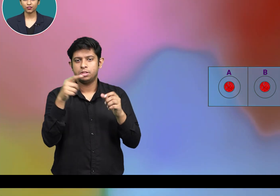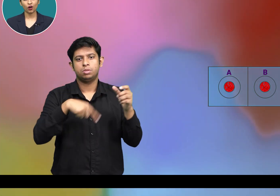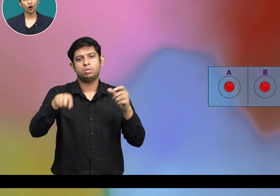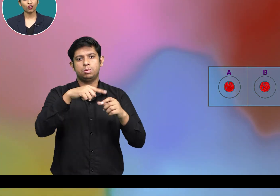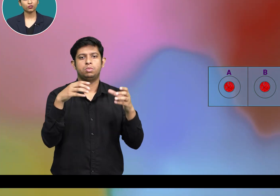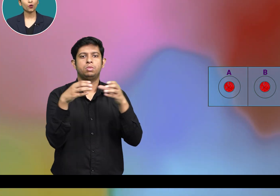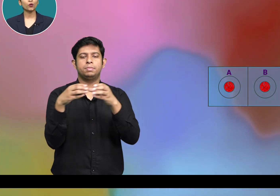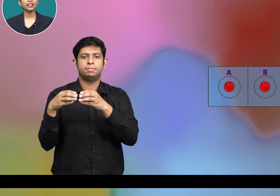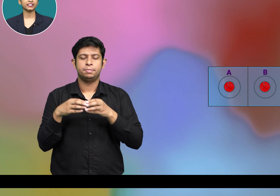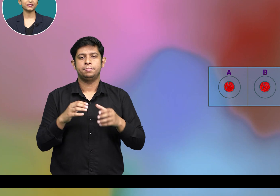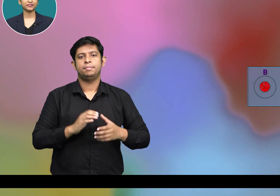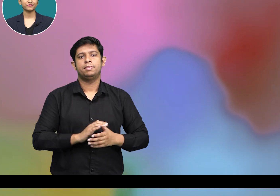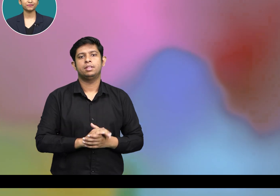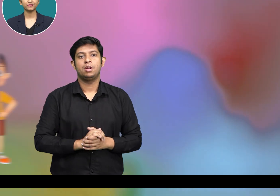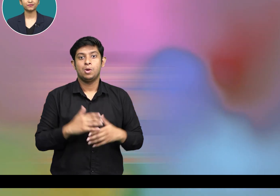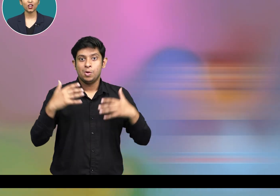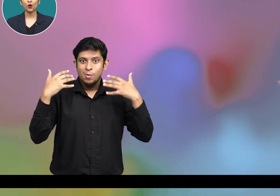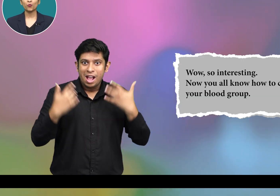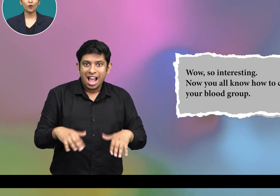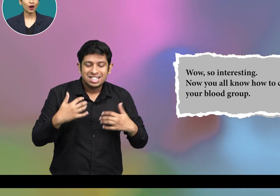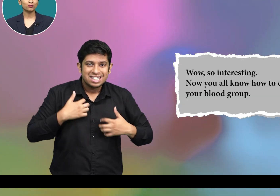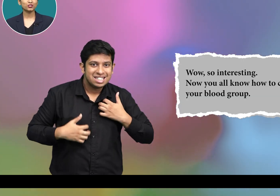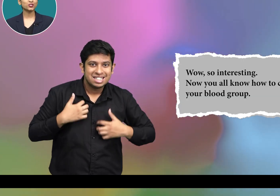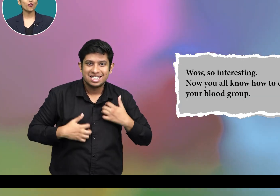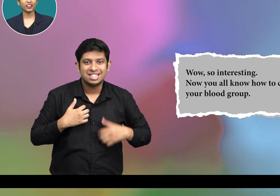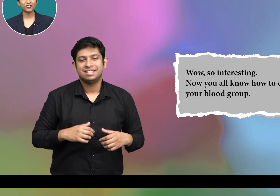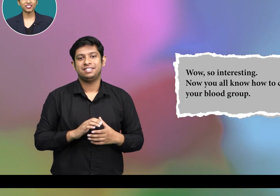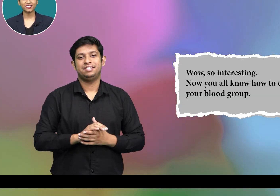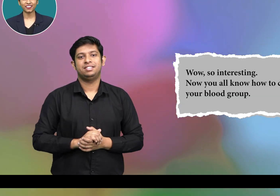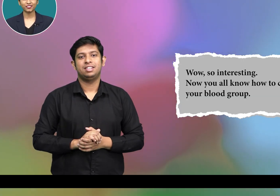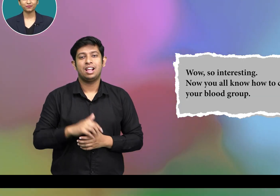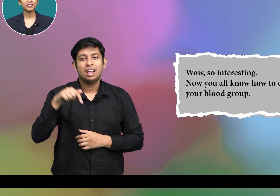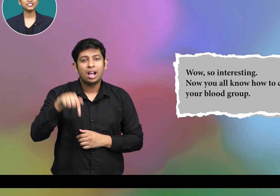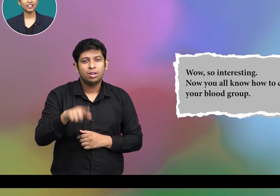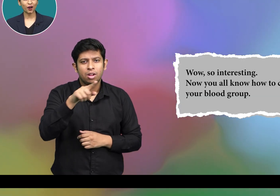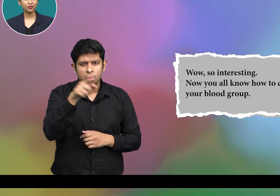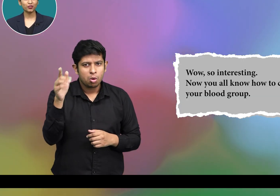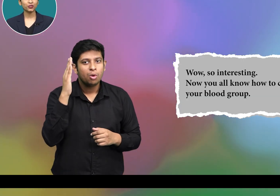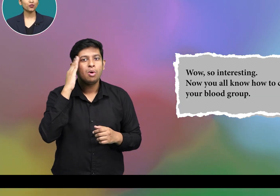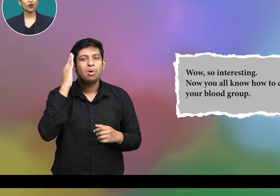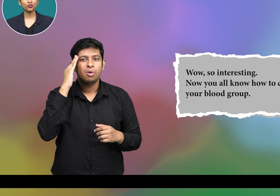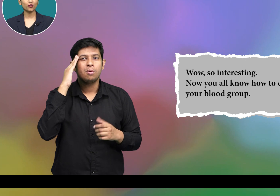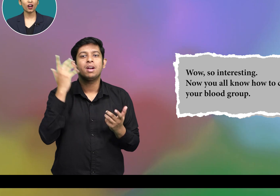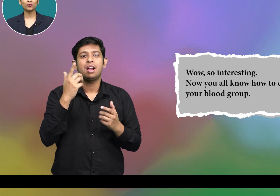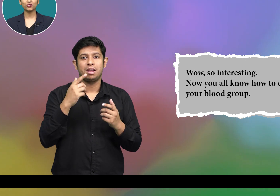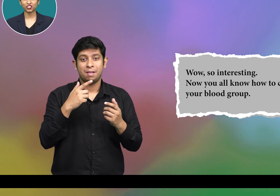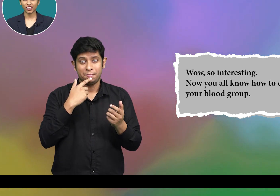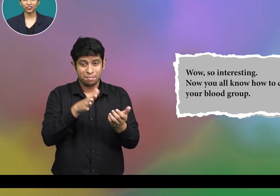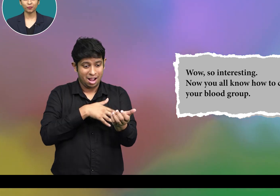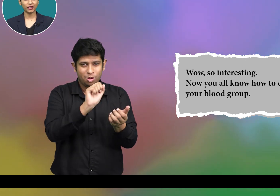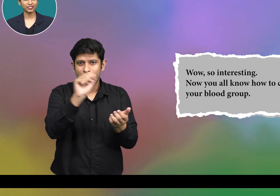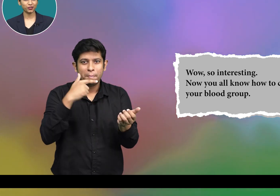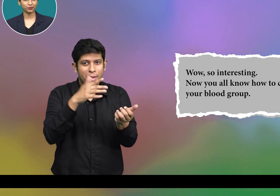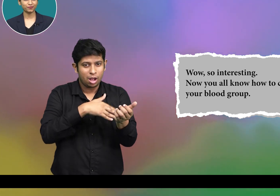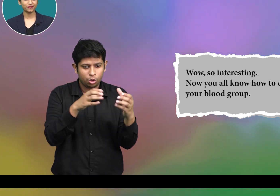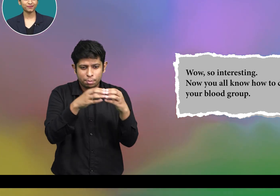negative or O negative. Wow, so interesting. Now you all know how to check